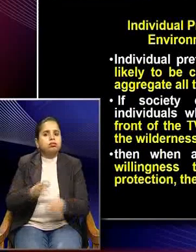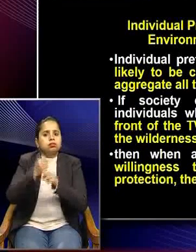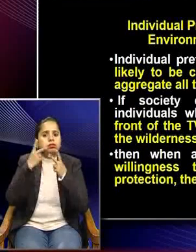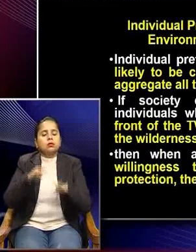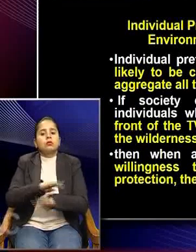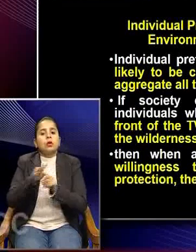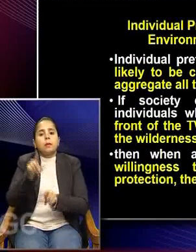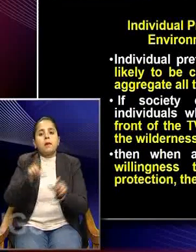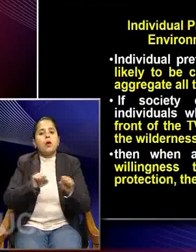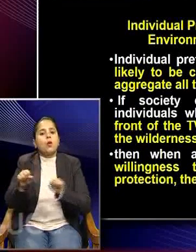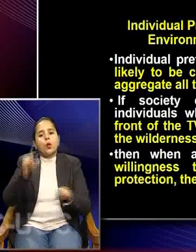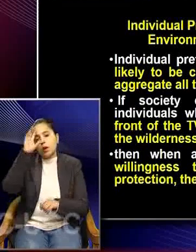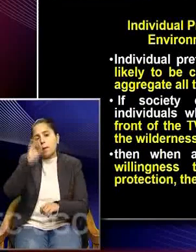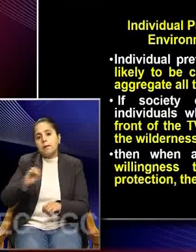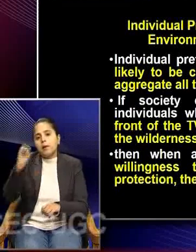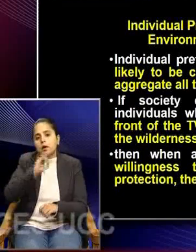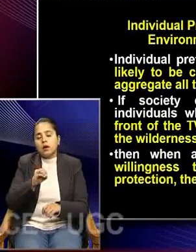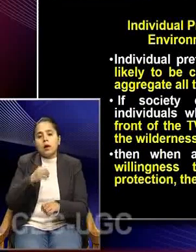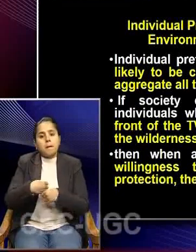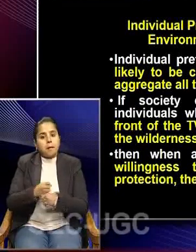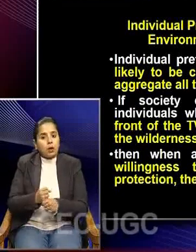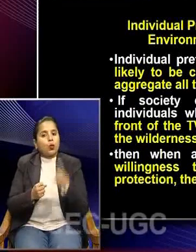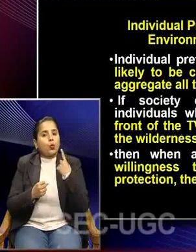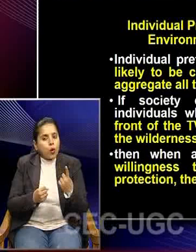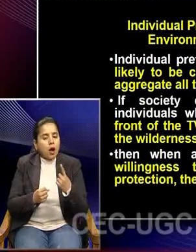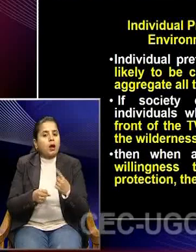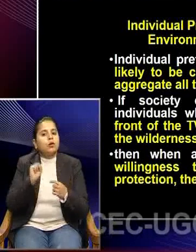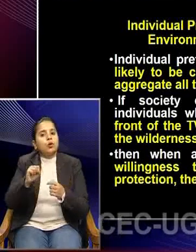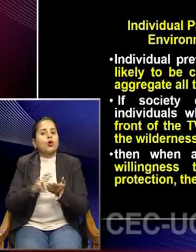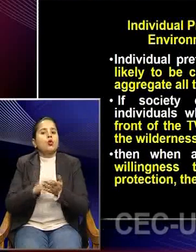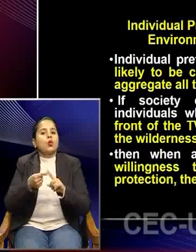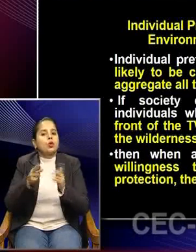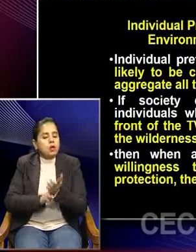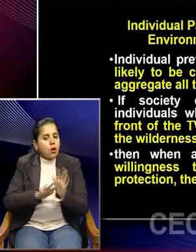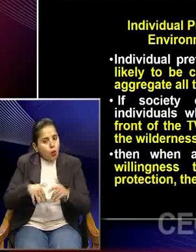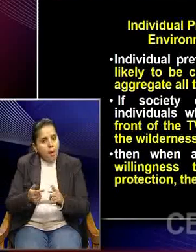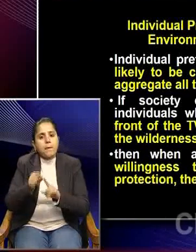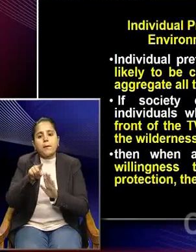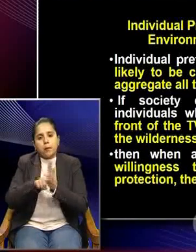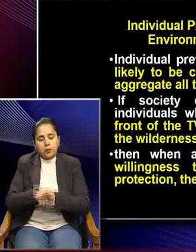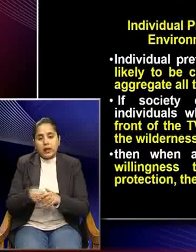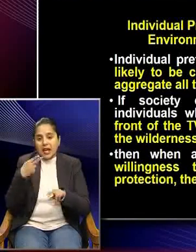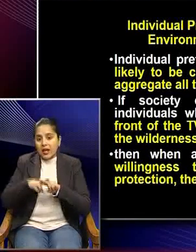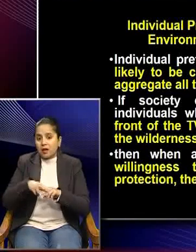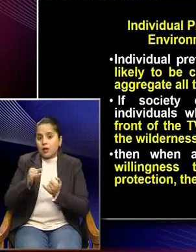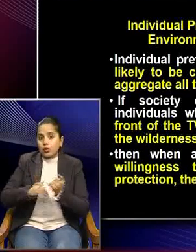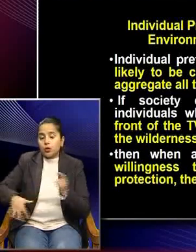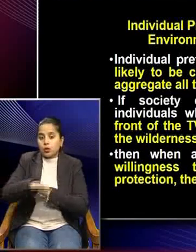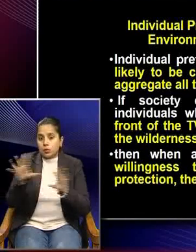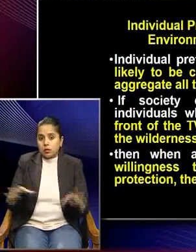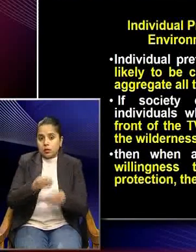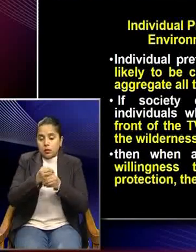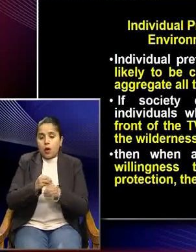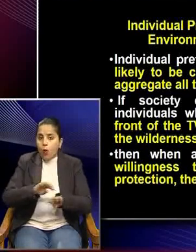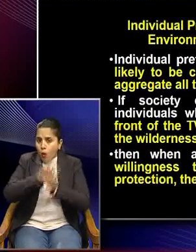those individual opinions and form one notion or one policy. If society consists of